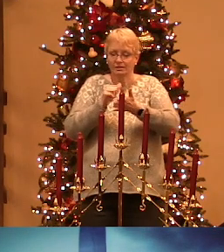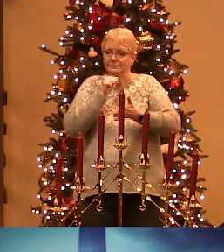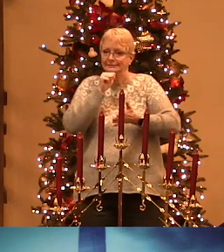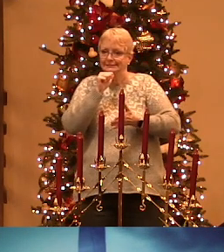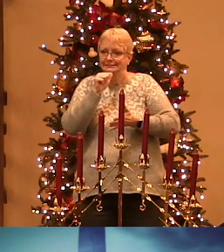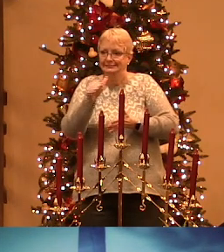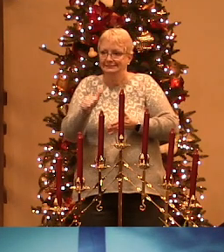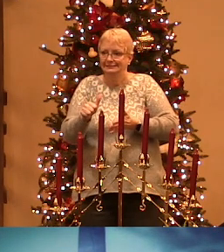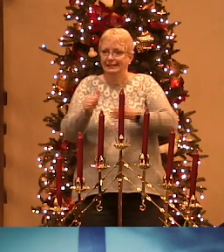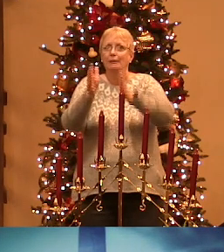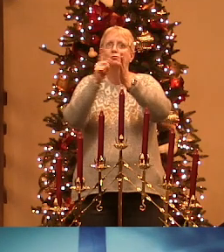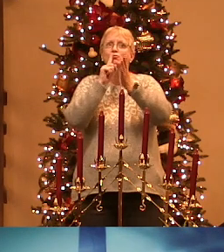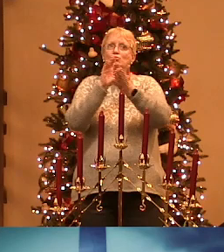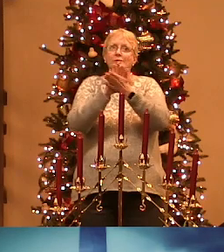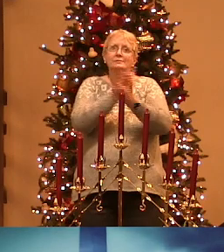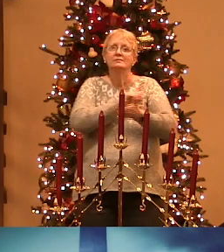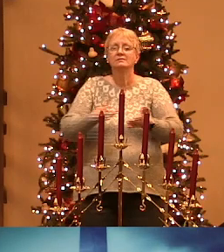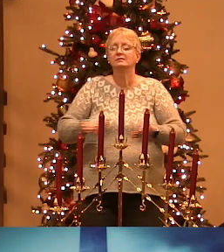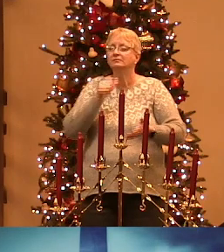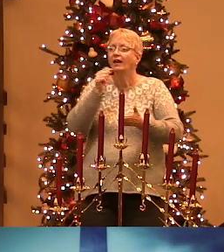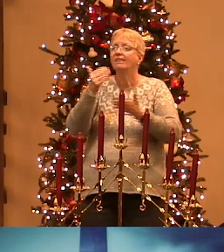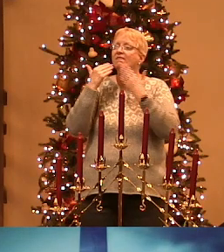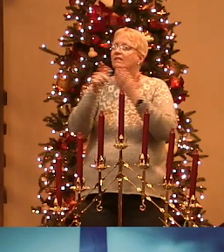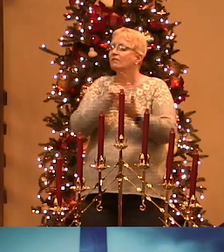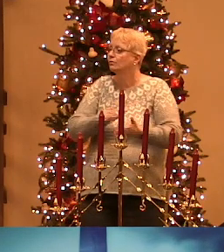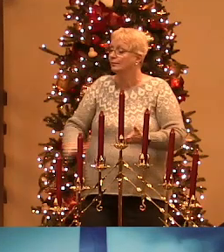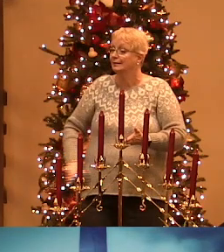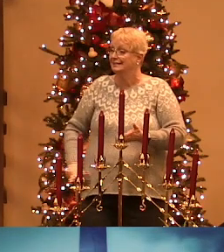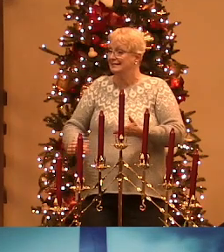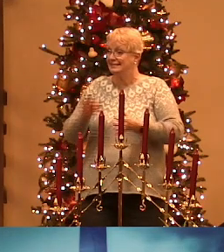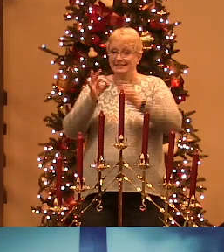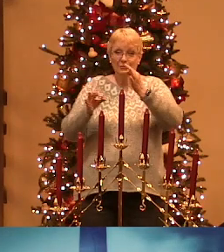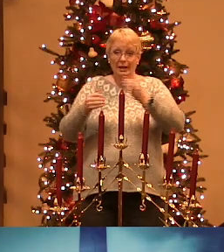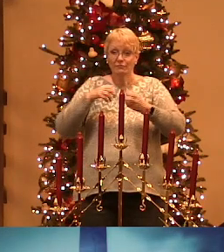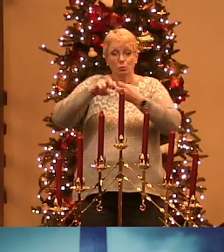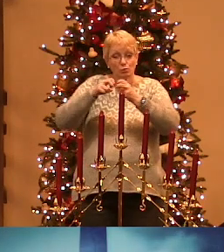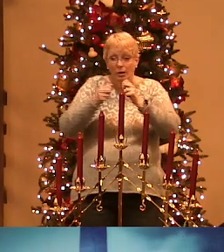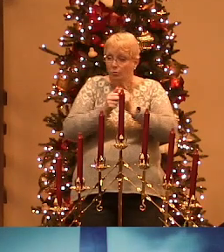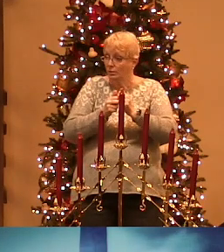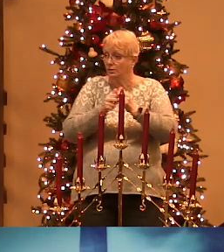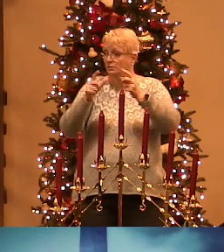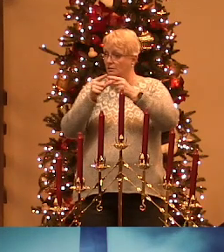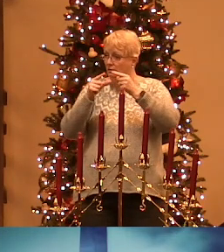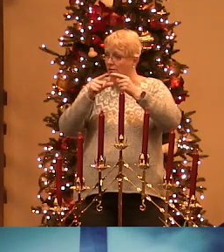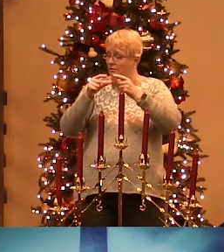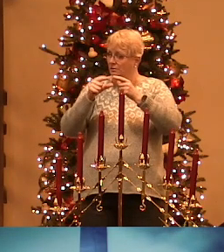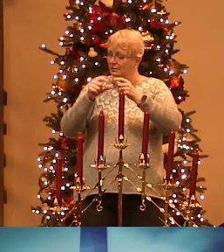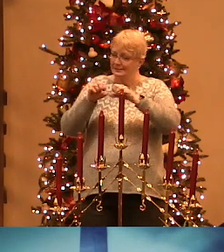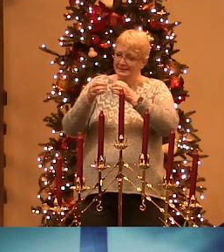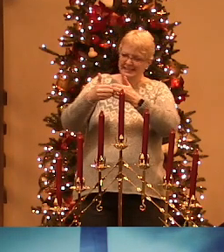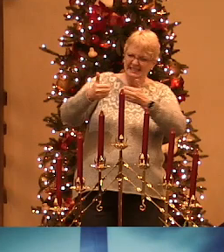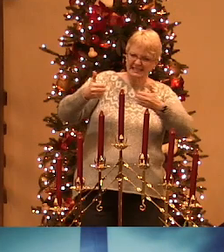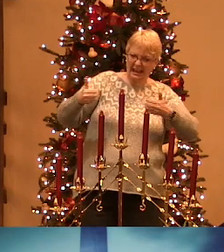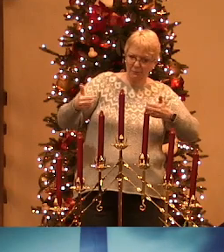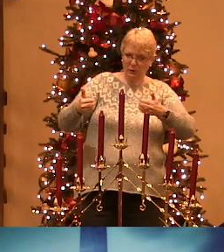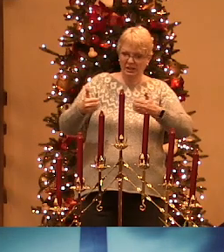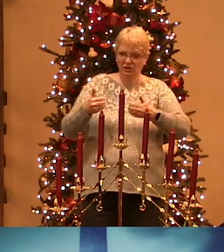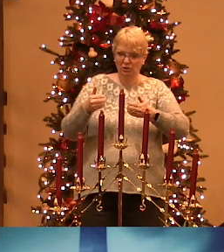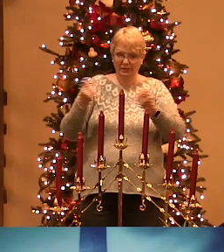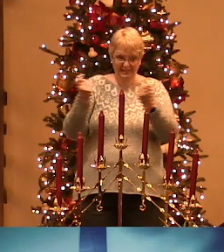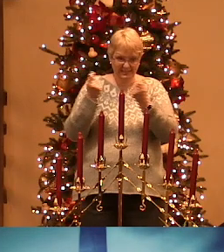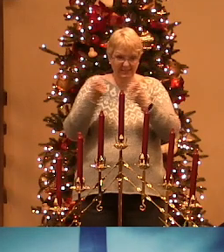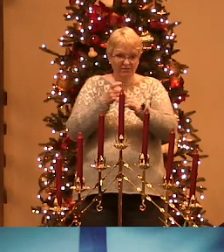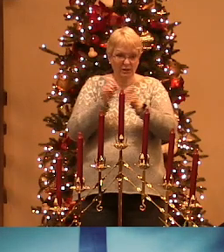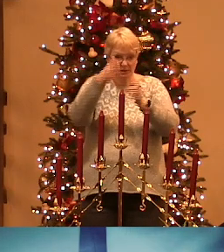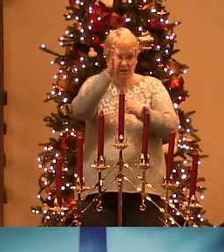the Lord, not praising the Lord, not thanking the Lord. If you look at Romans chapter 1, there's this great list, this litany of sins that Paul lists